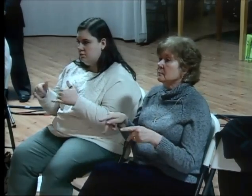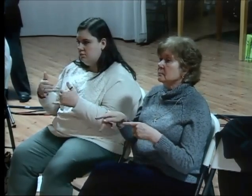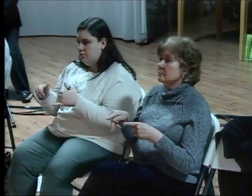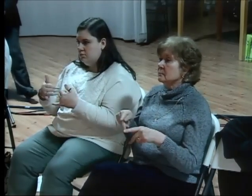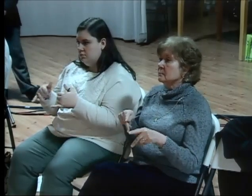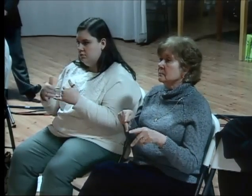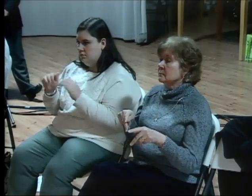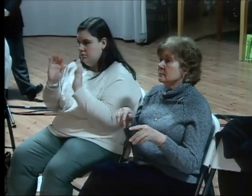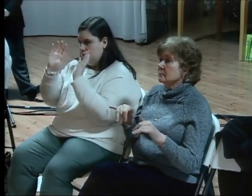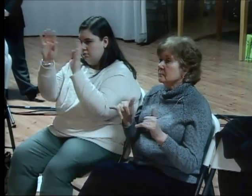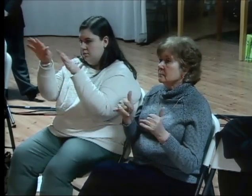basketball.